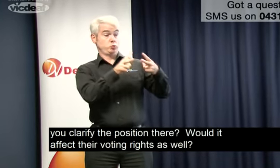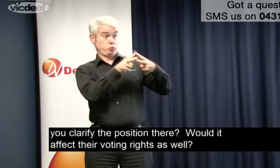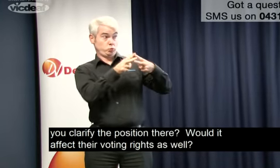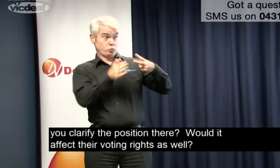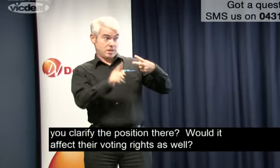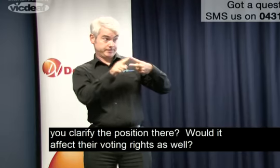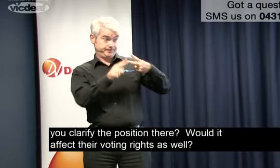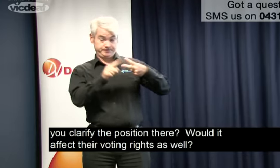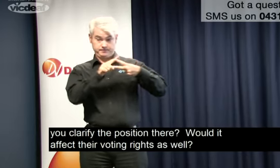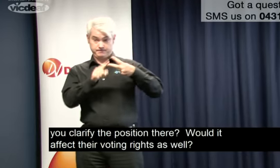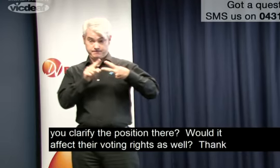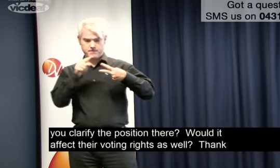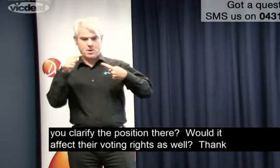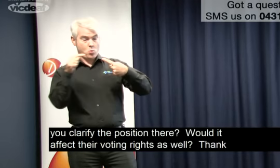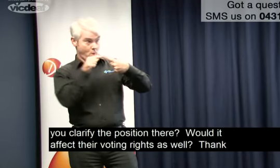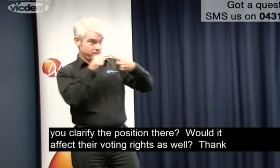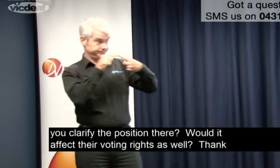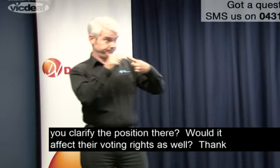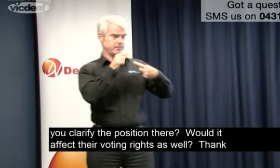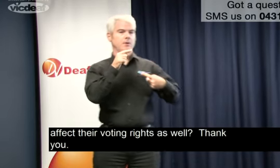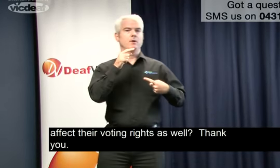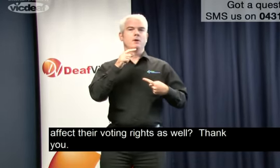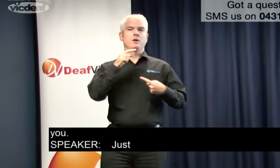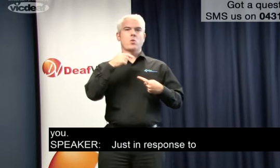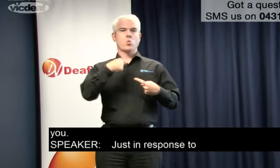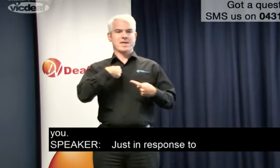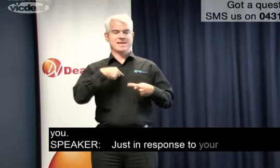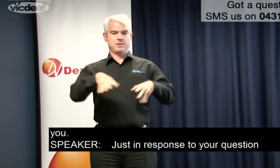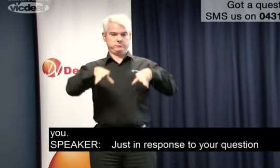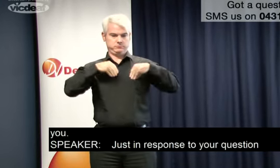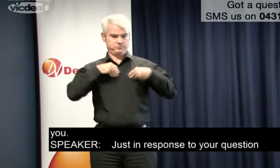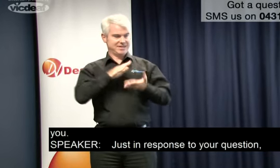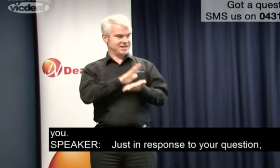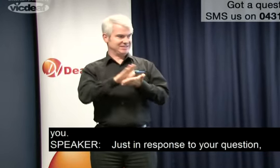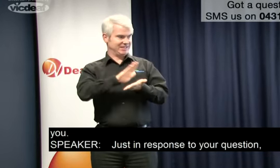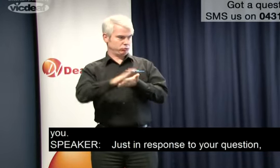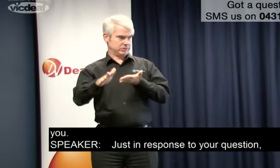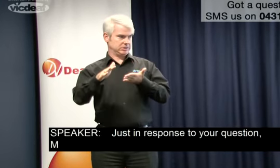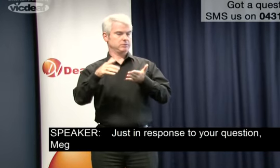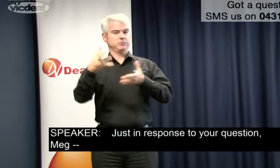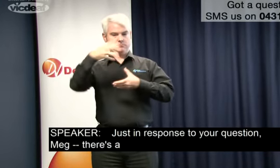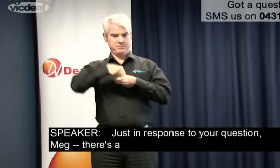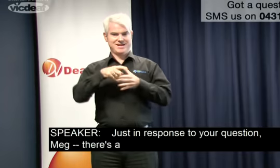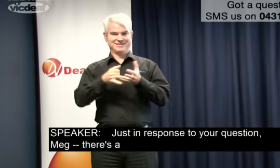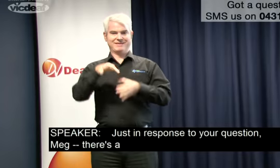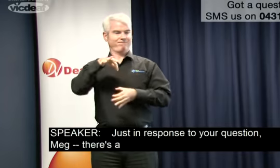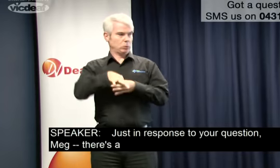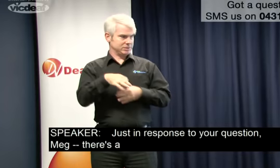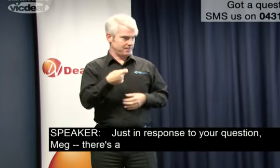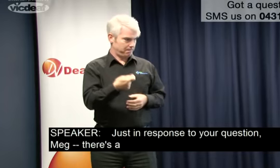Just in response to your question, Meg, it's a two-pronged approach. We do accept hard of hearing